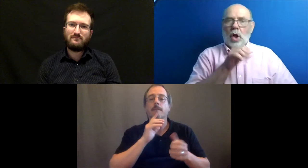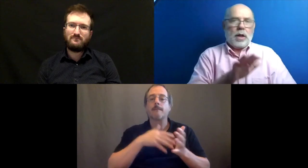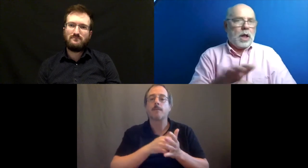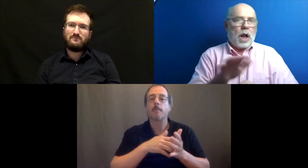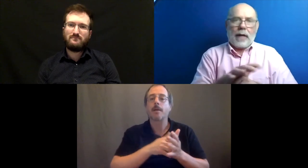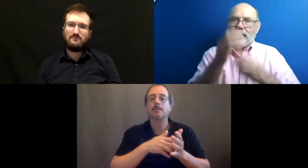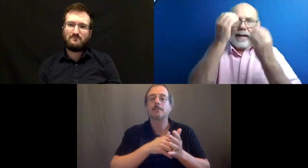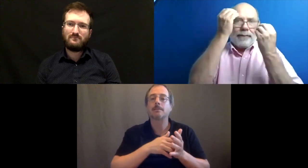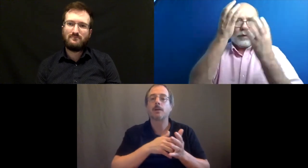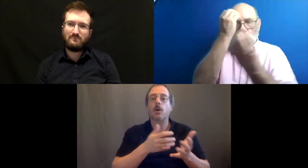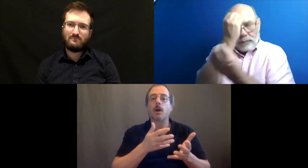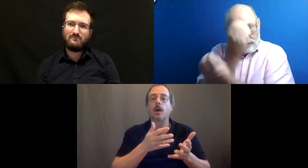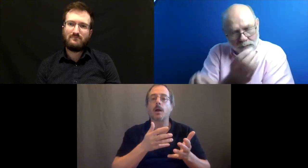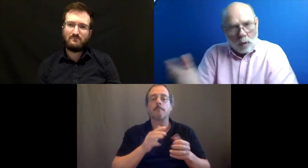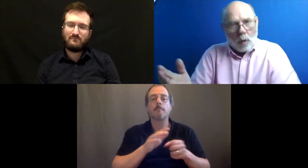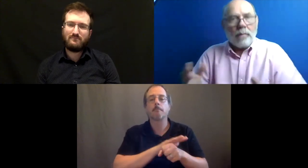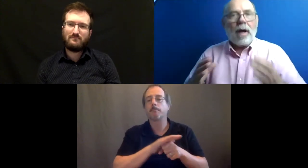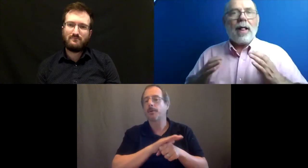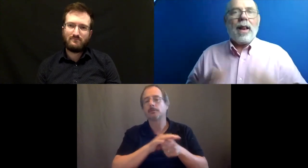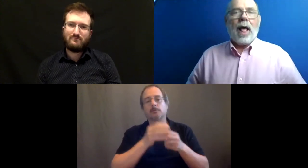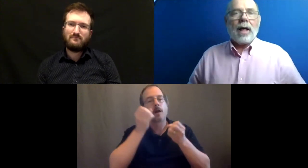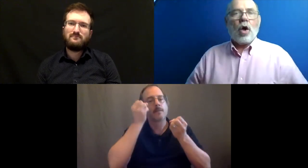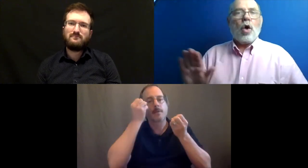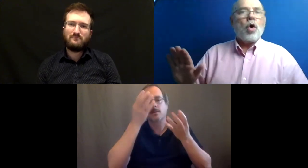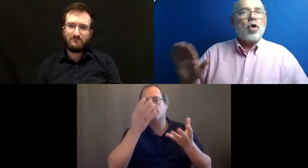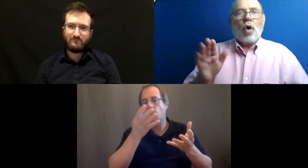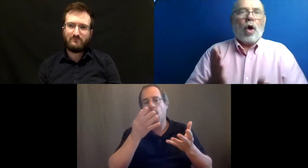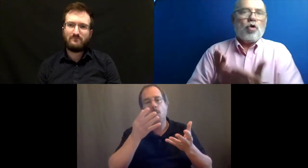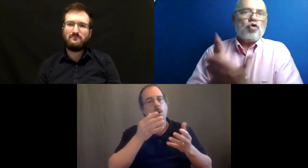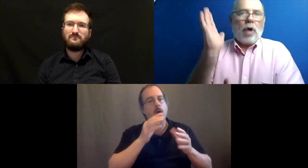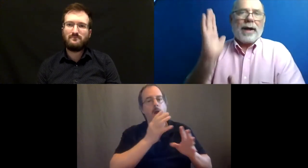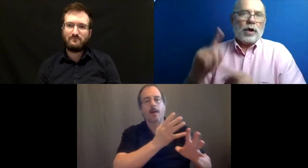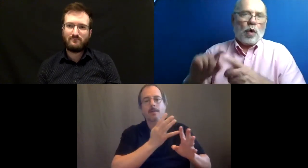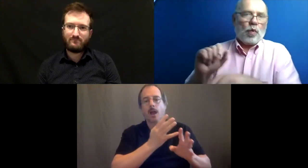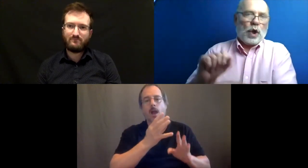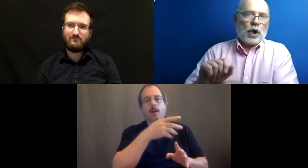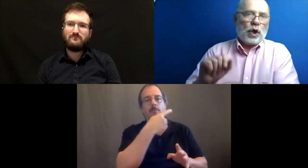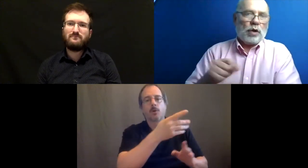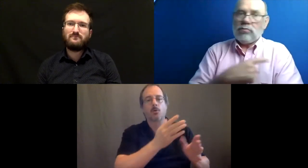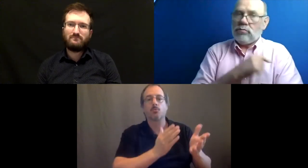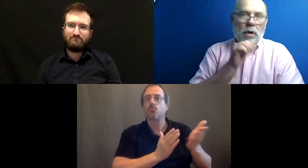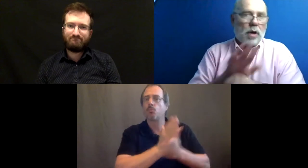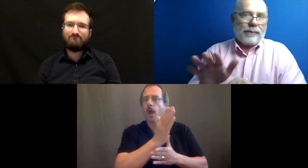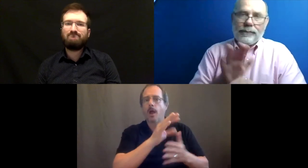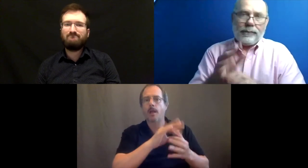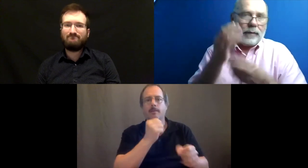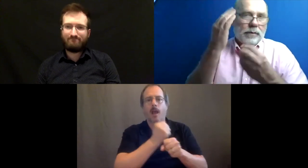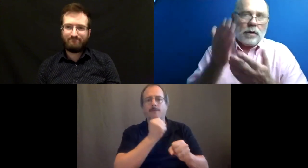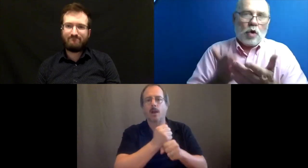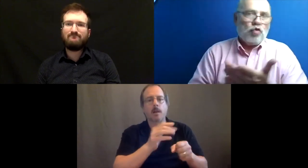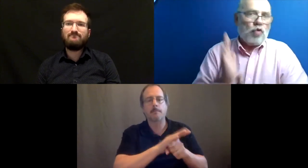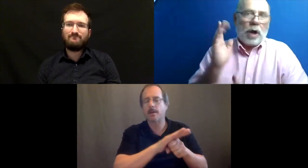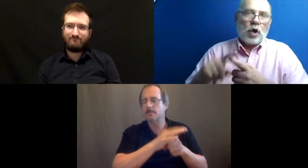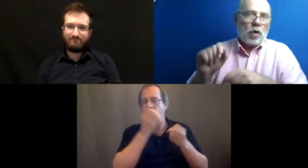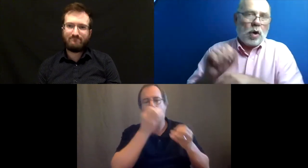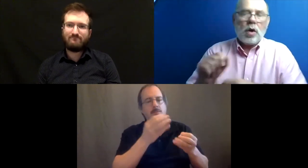services is that there is not enough information and outreach to individuals about their rights